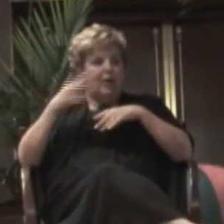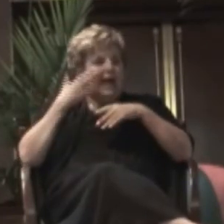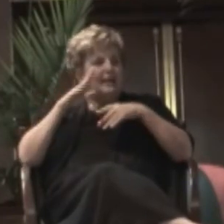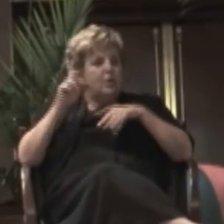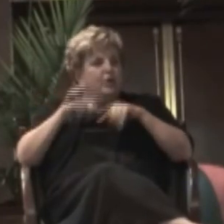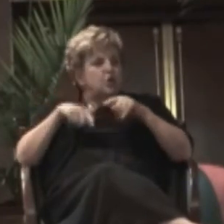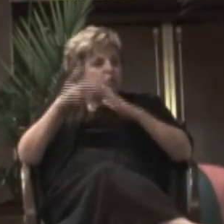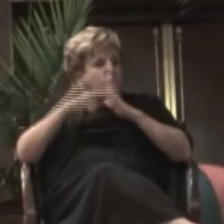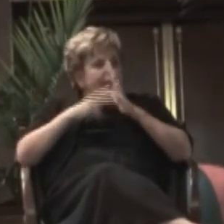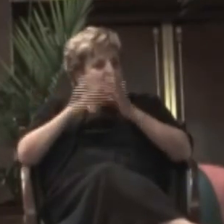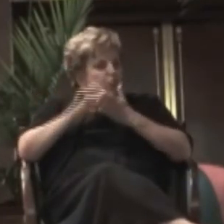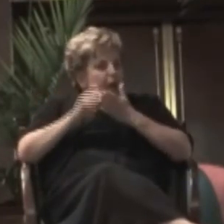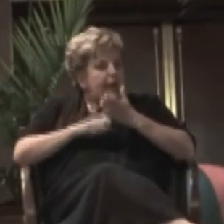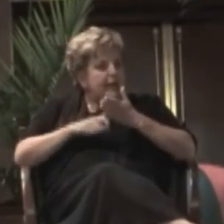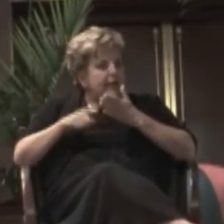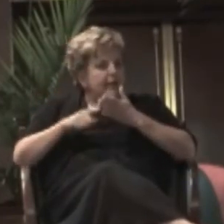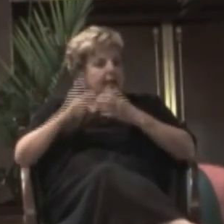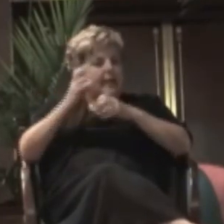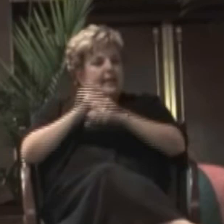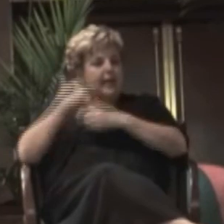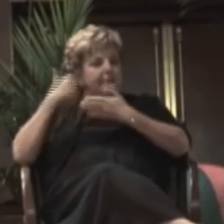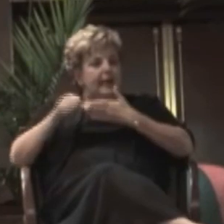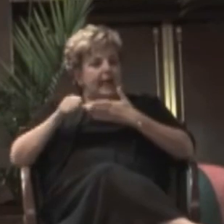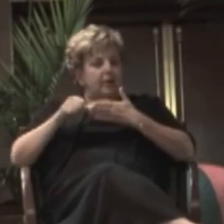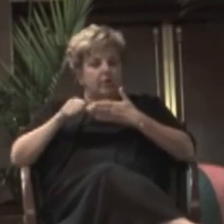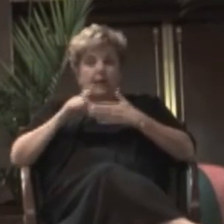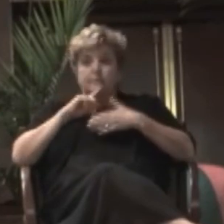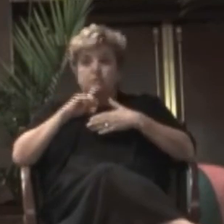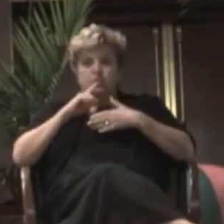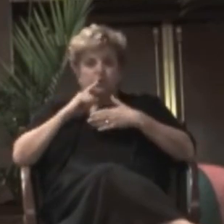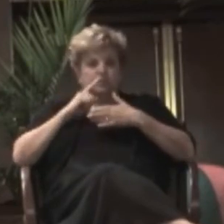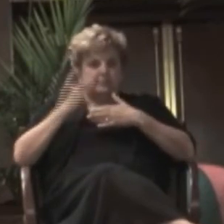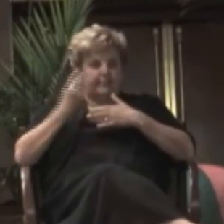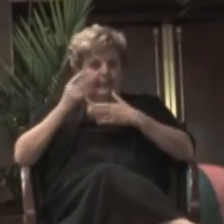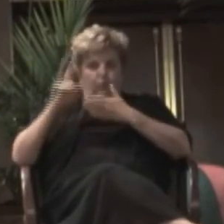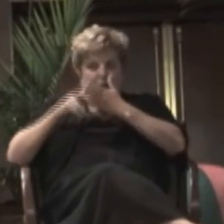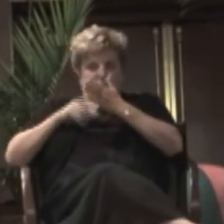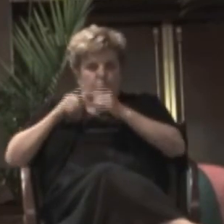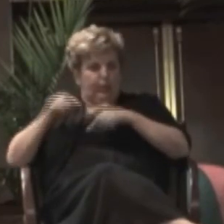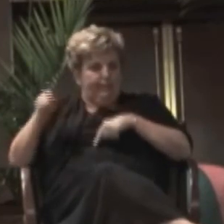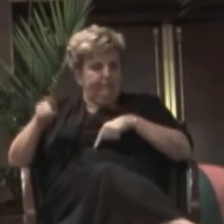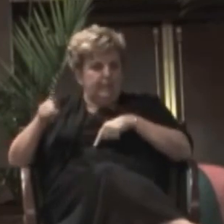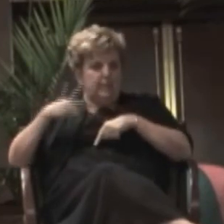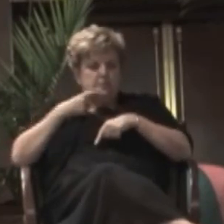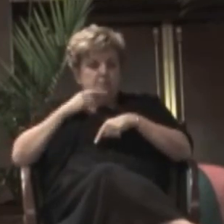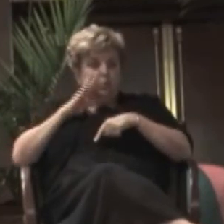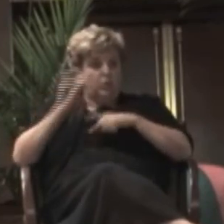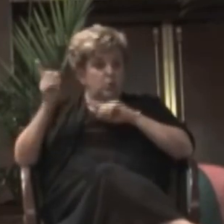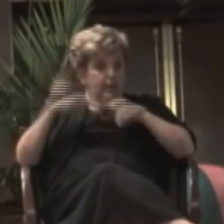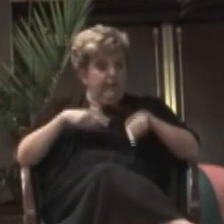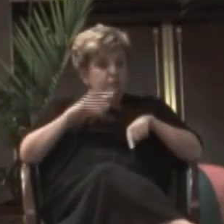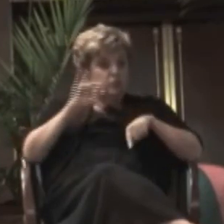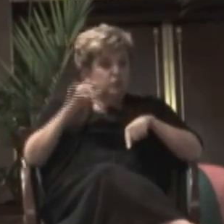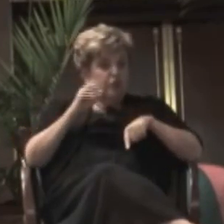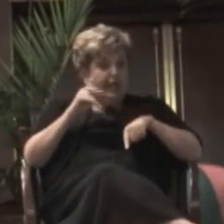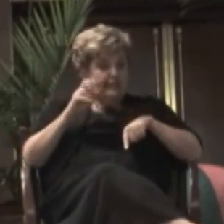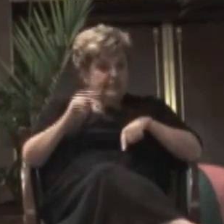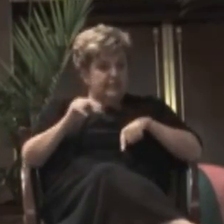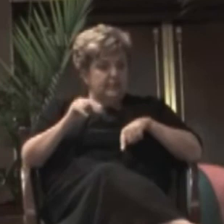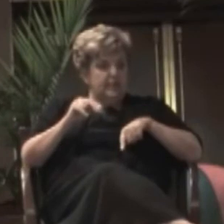he got somebody to tell him what it said. And said, will you come to Jackson? And whoever wrote it for him said, yeah, I'll come. And